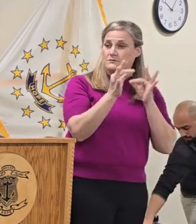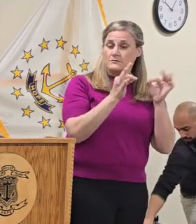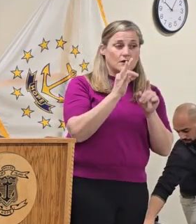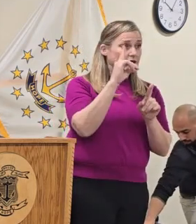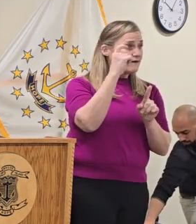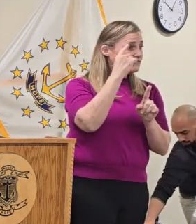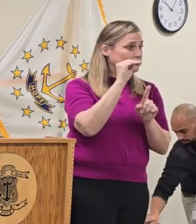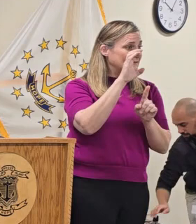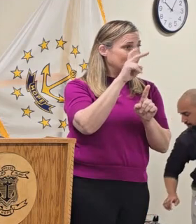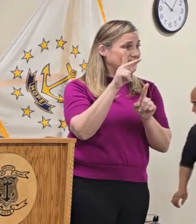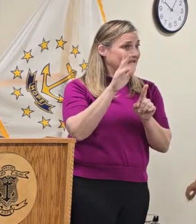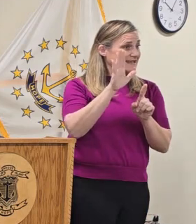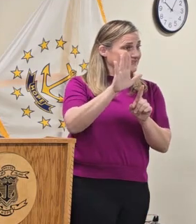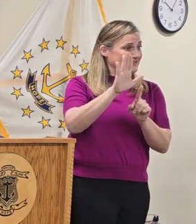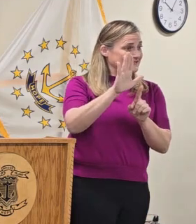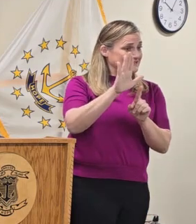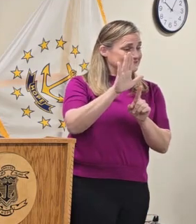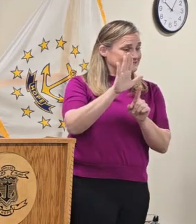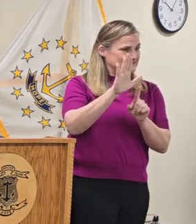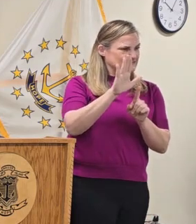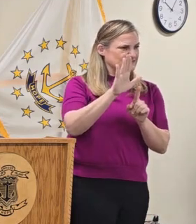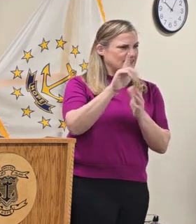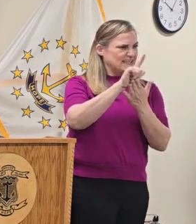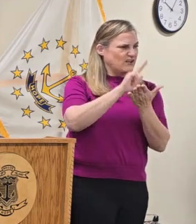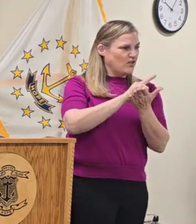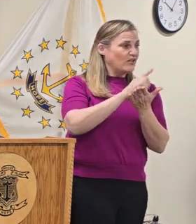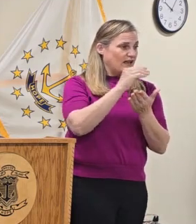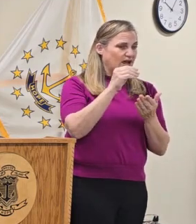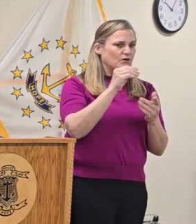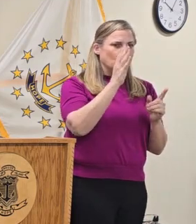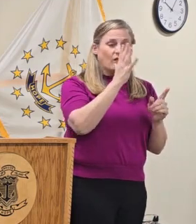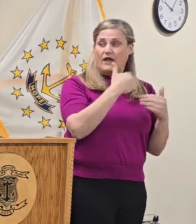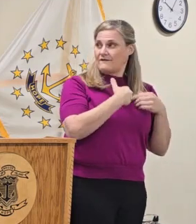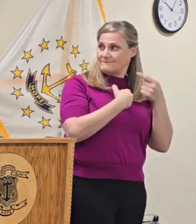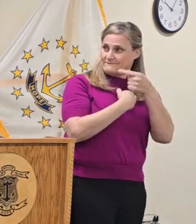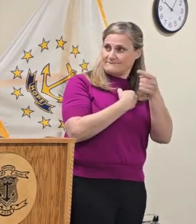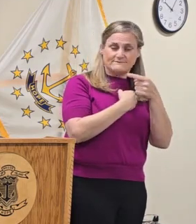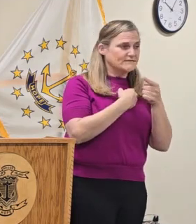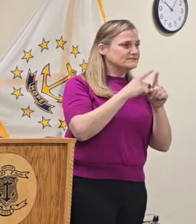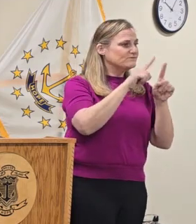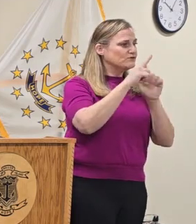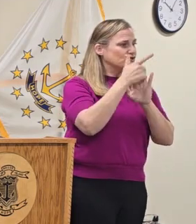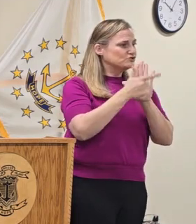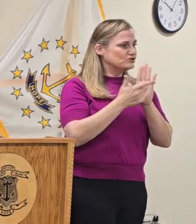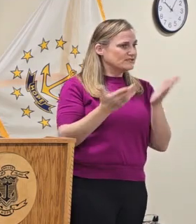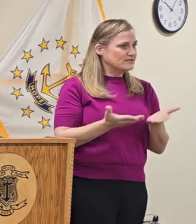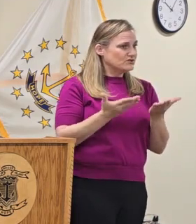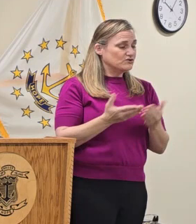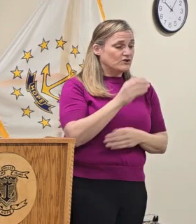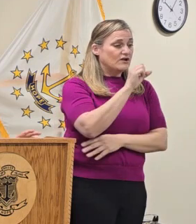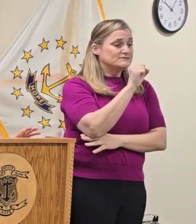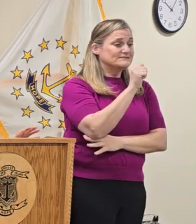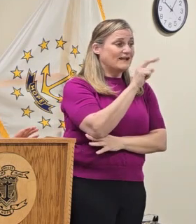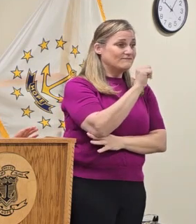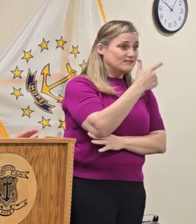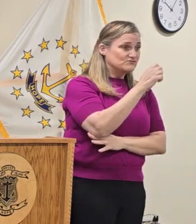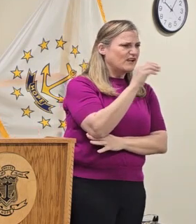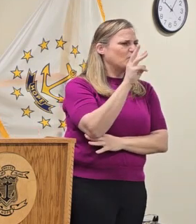Jonathan Savage, who will be the state's new legal team regarding the Washington Bridge.